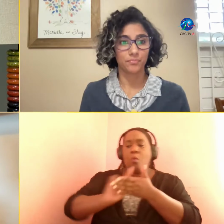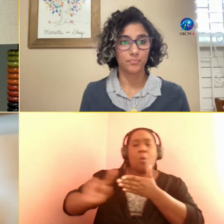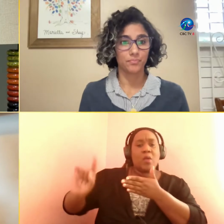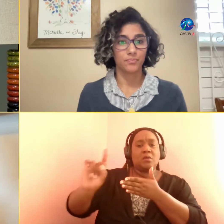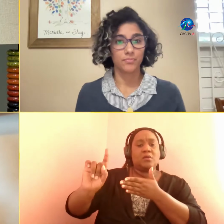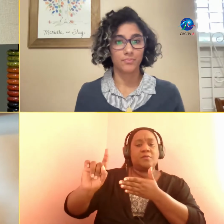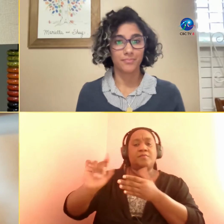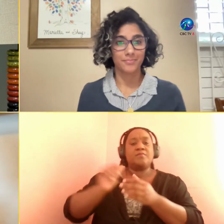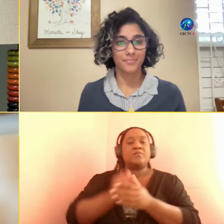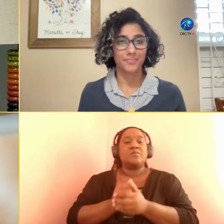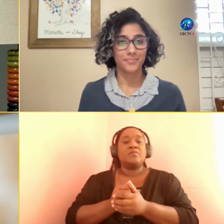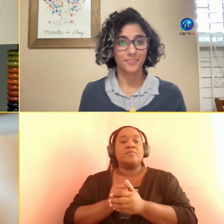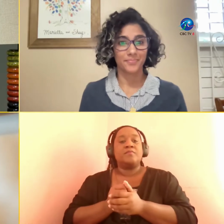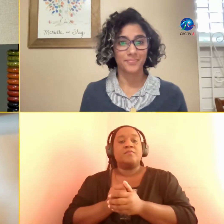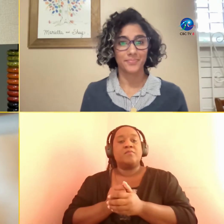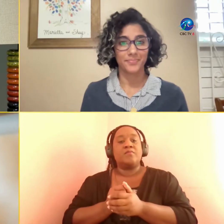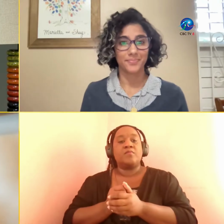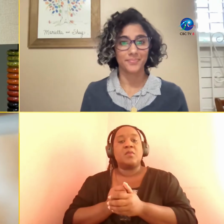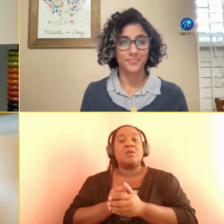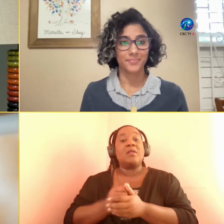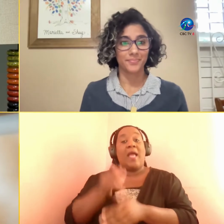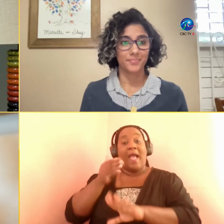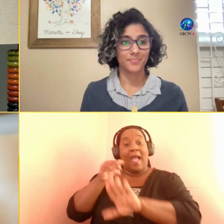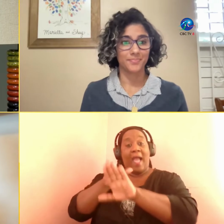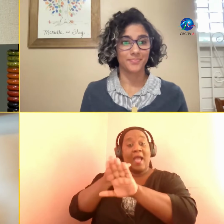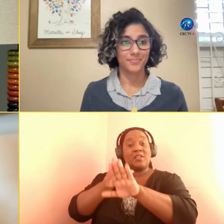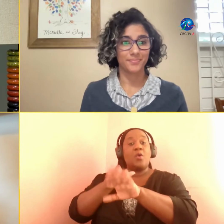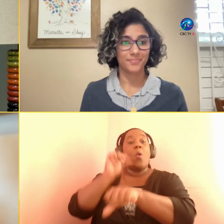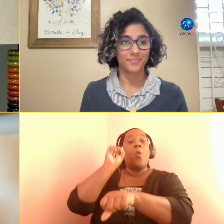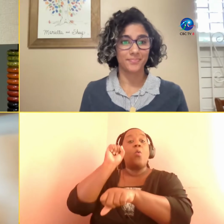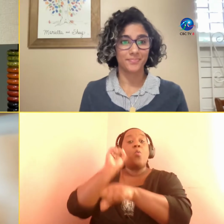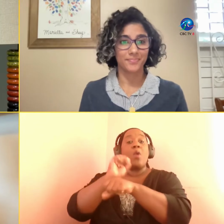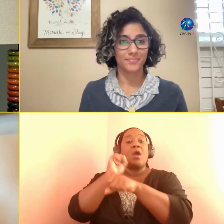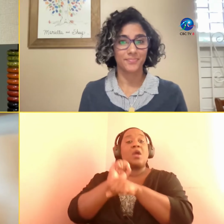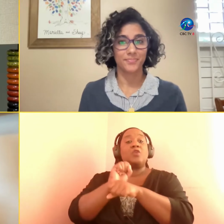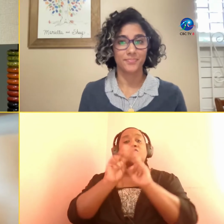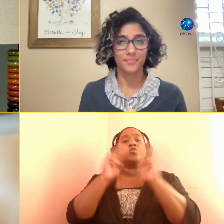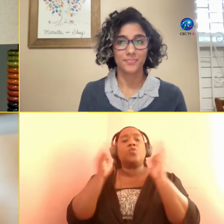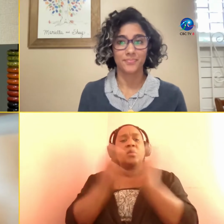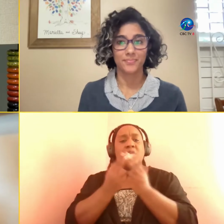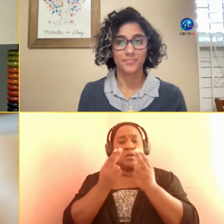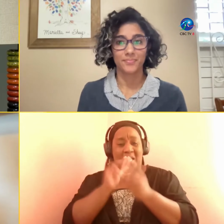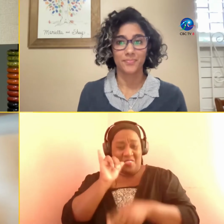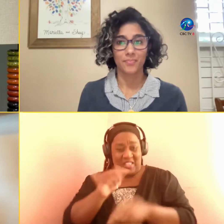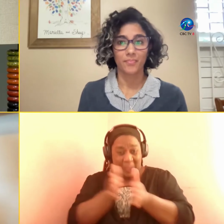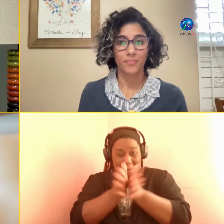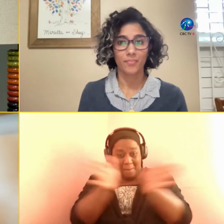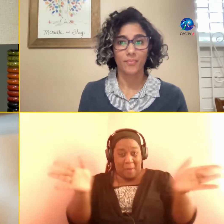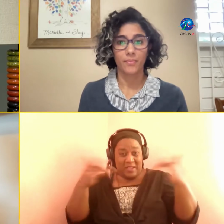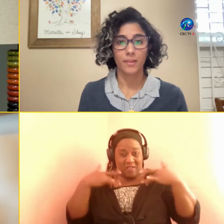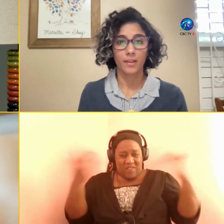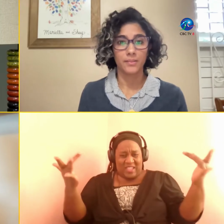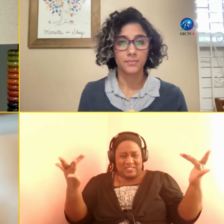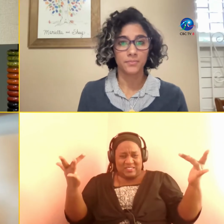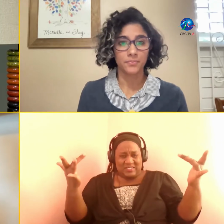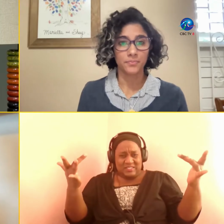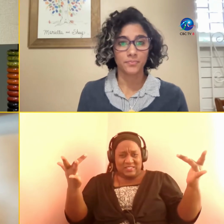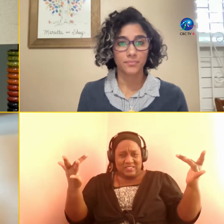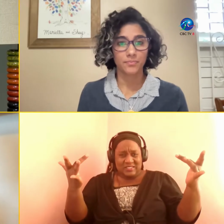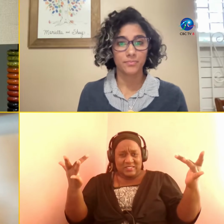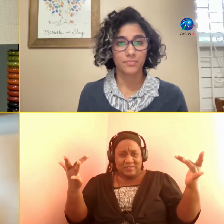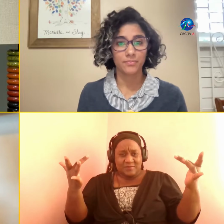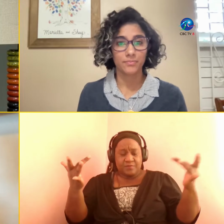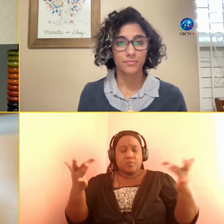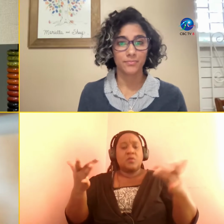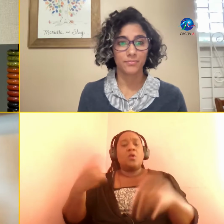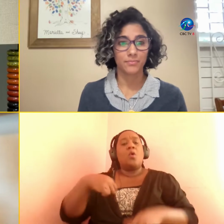certainly at the Barbados Workers Union. Solidarity House, yep. Yeah. Is it a public event, by the way? We're going